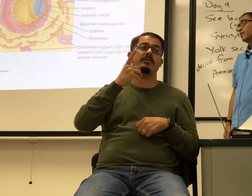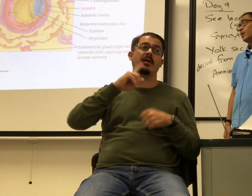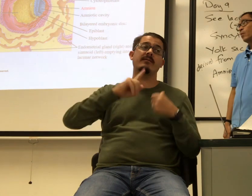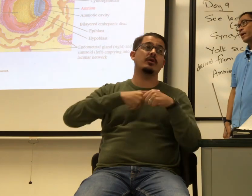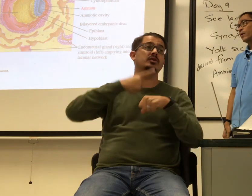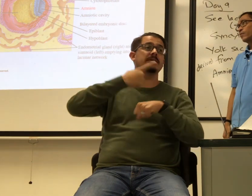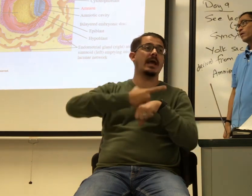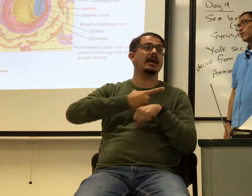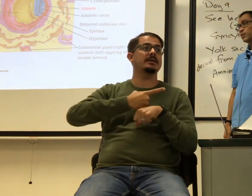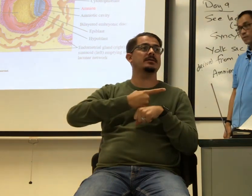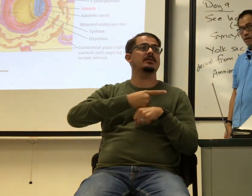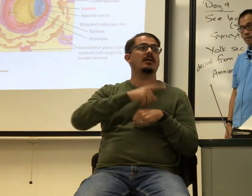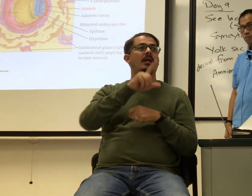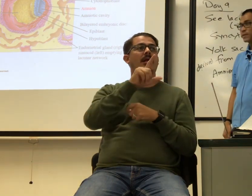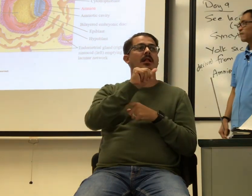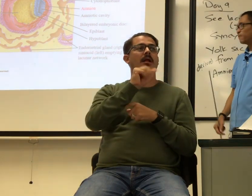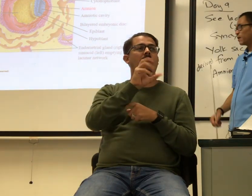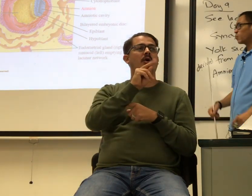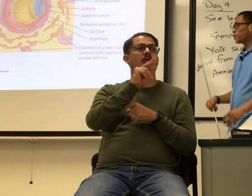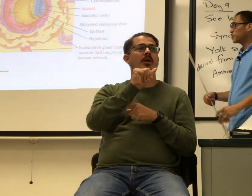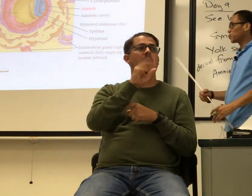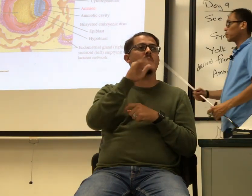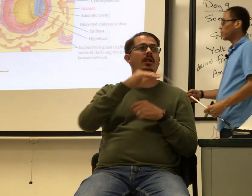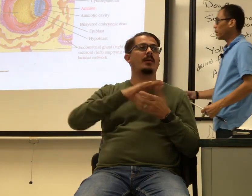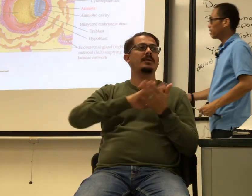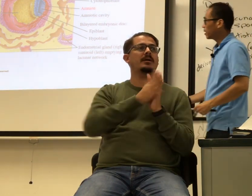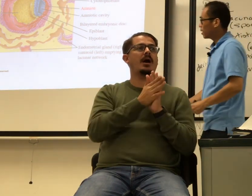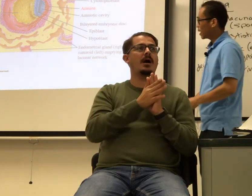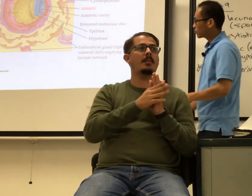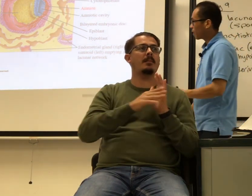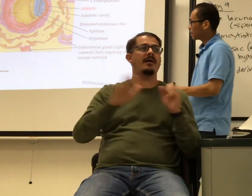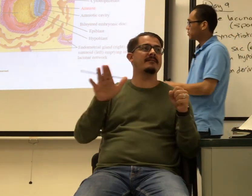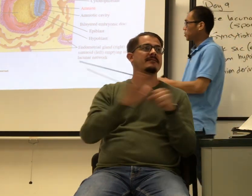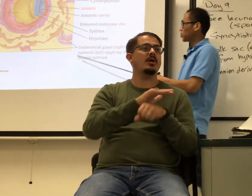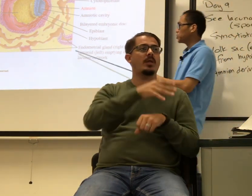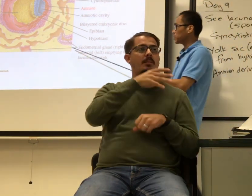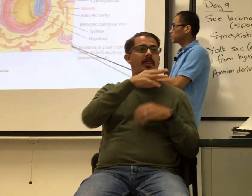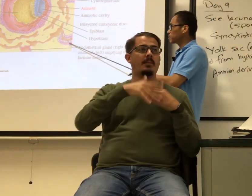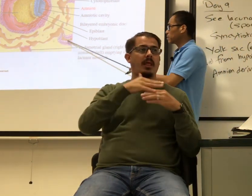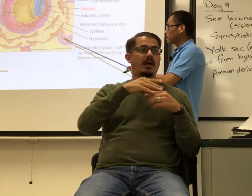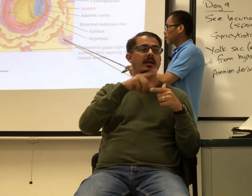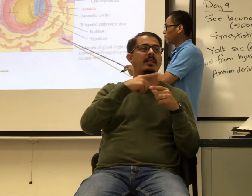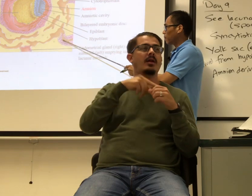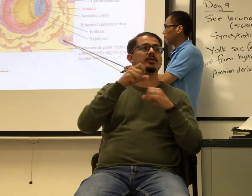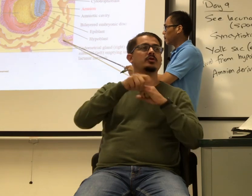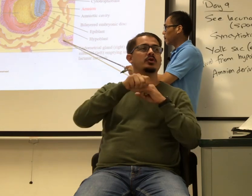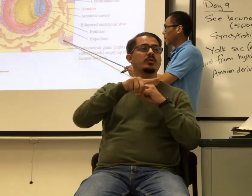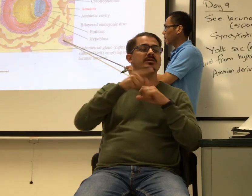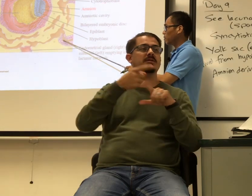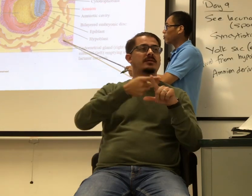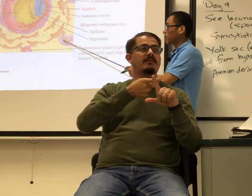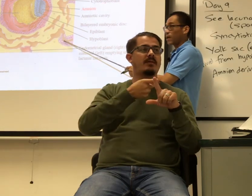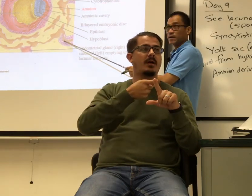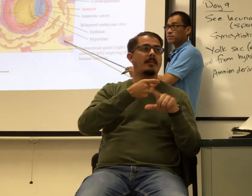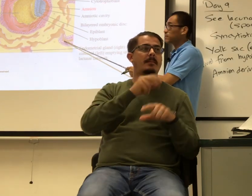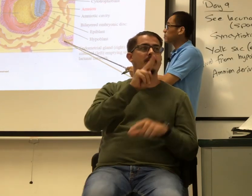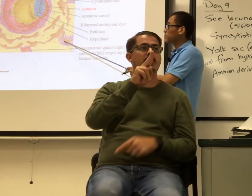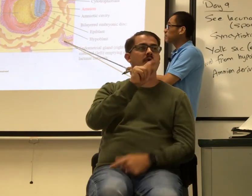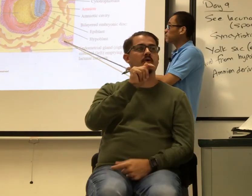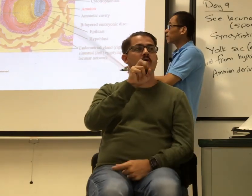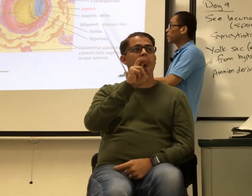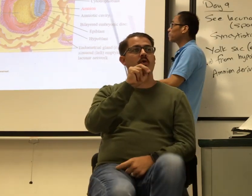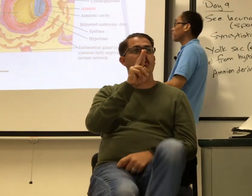days where the lacuna will become filled with maternal blood as well as secretions from the uterine